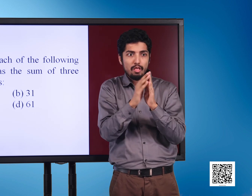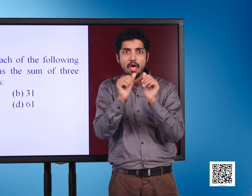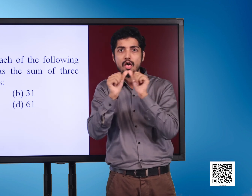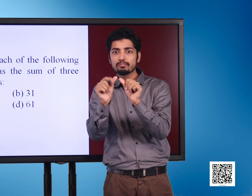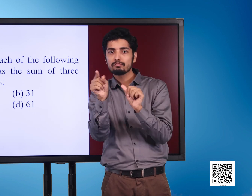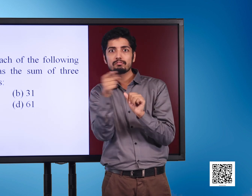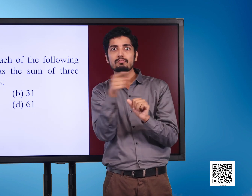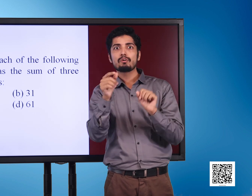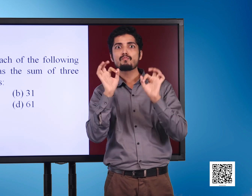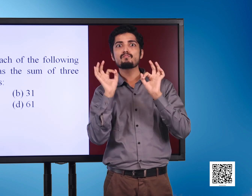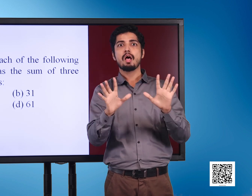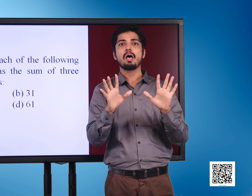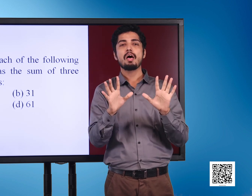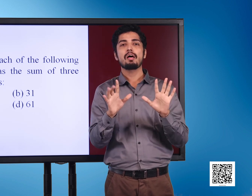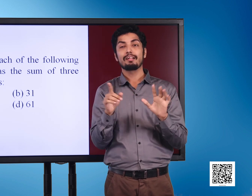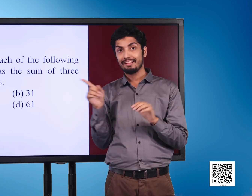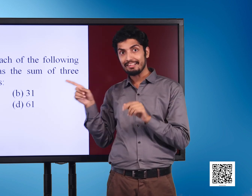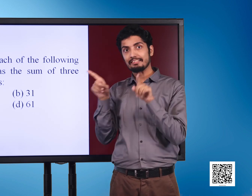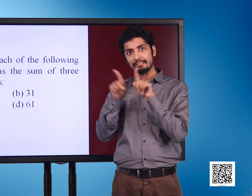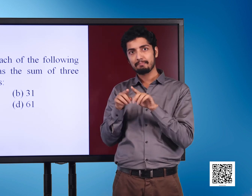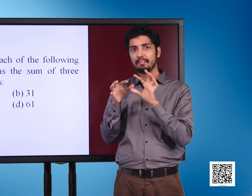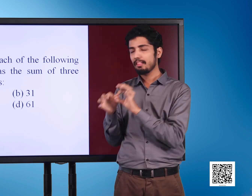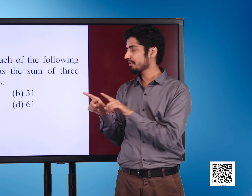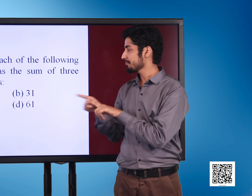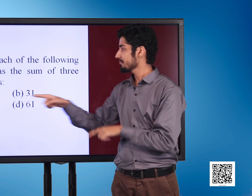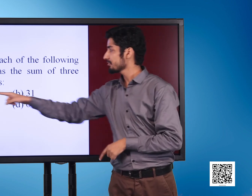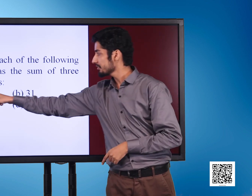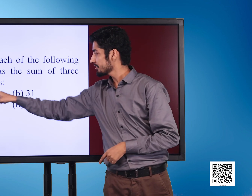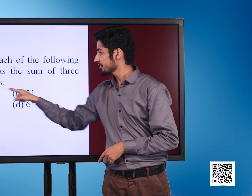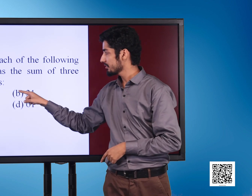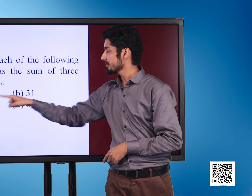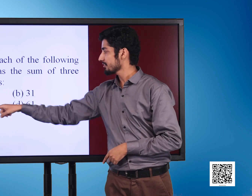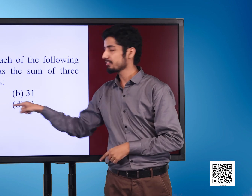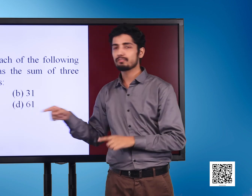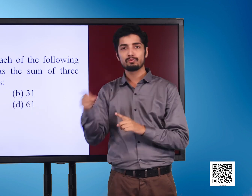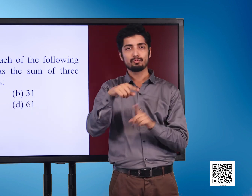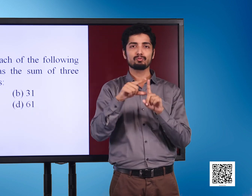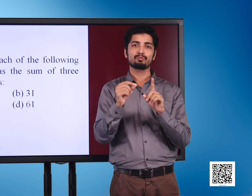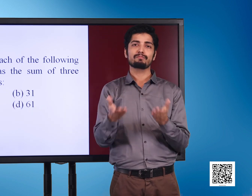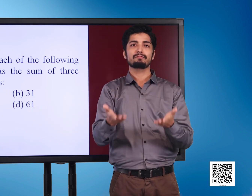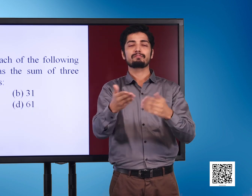A21, B31, C53, D61.